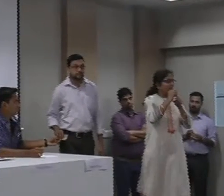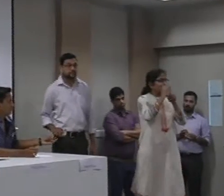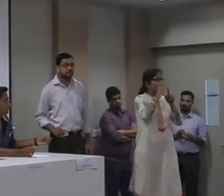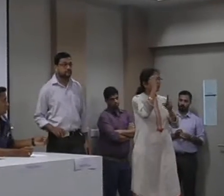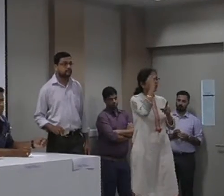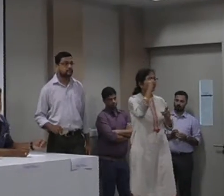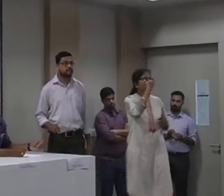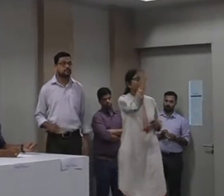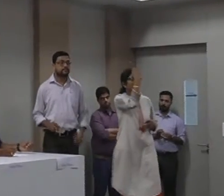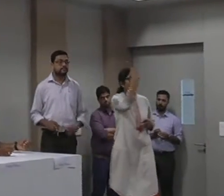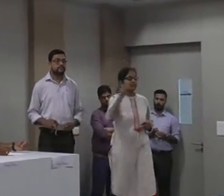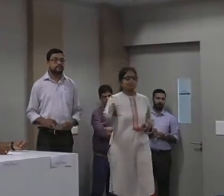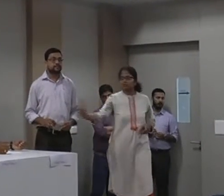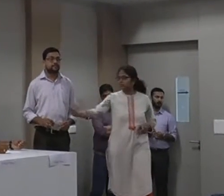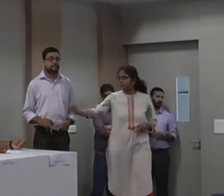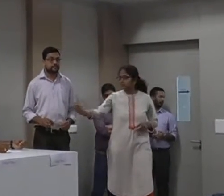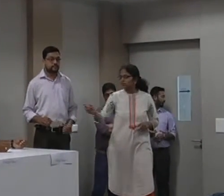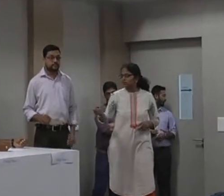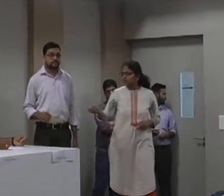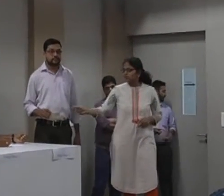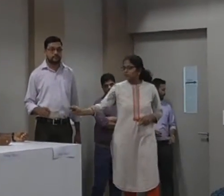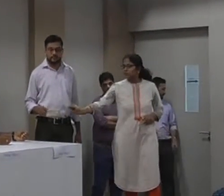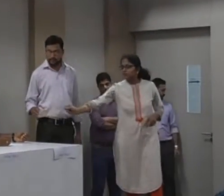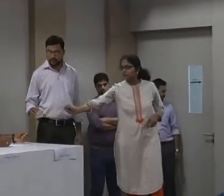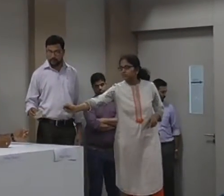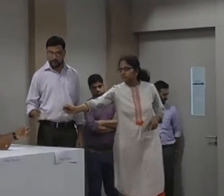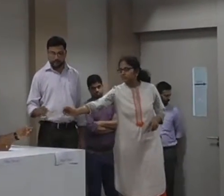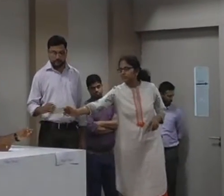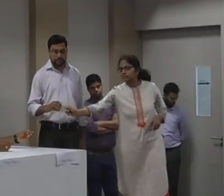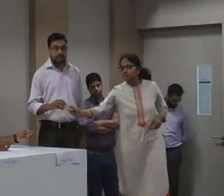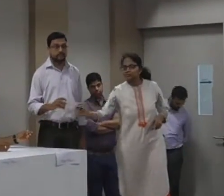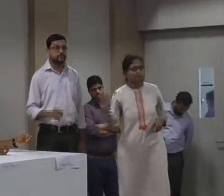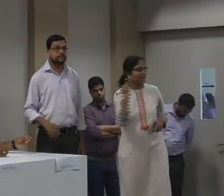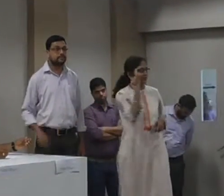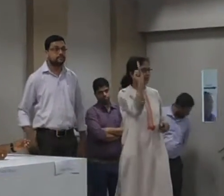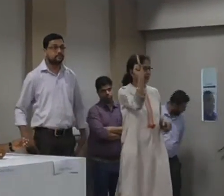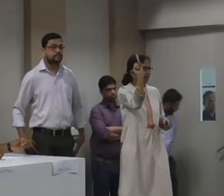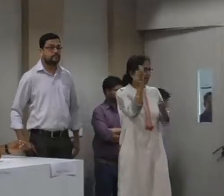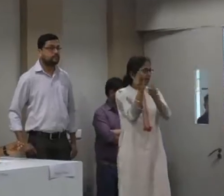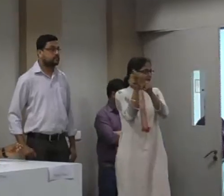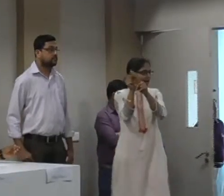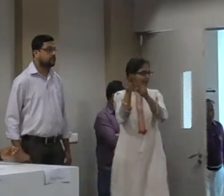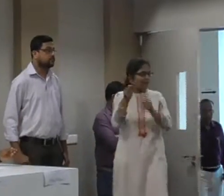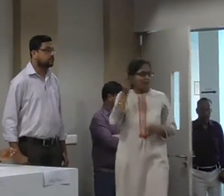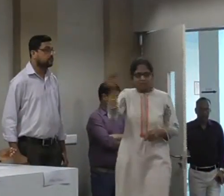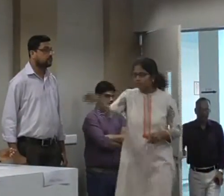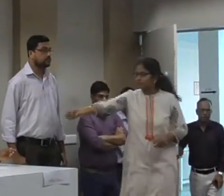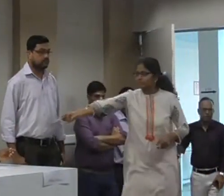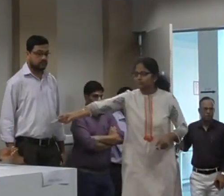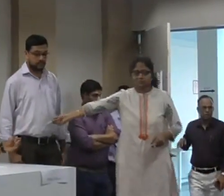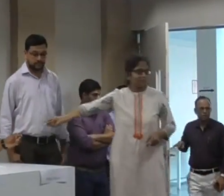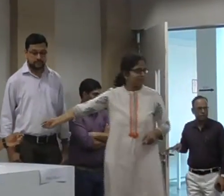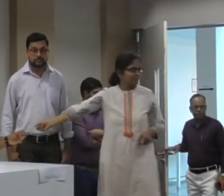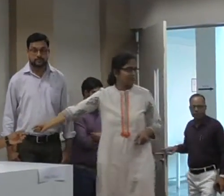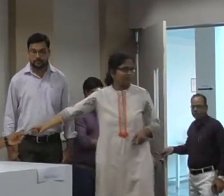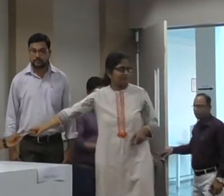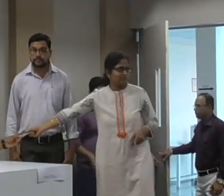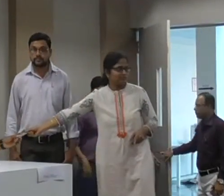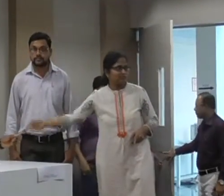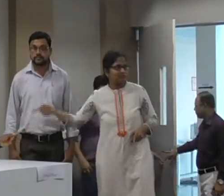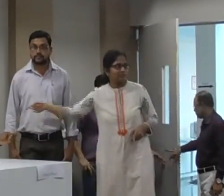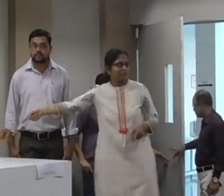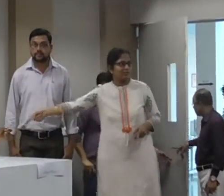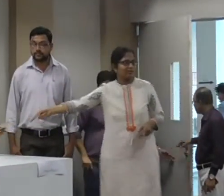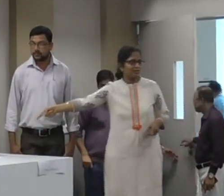This voter, the voter, will submit the ID card and the